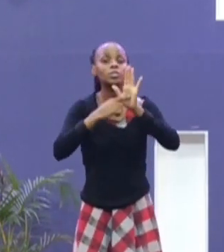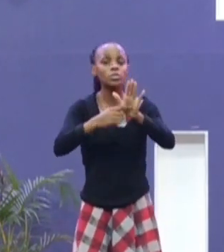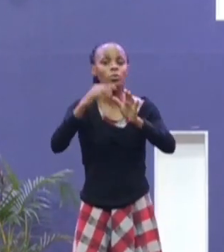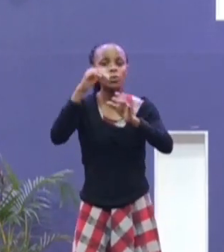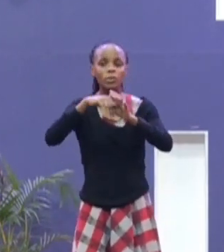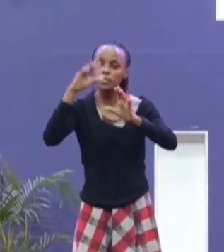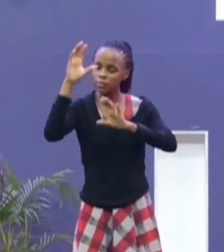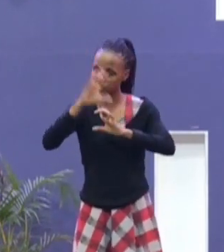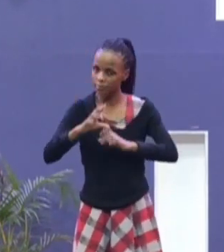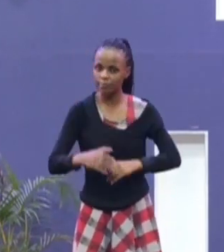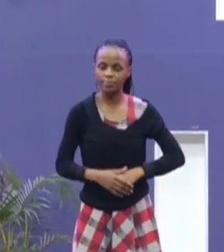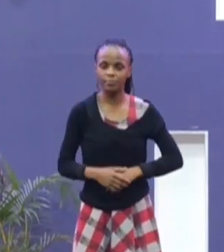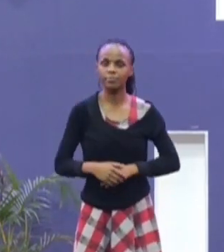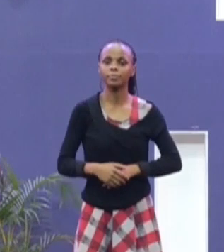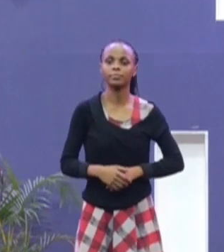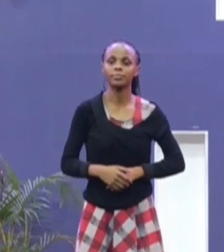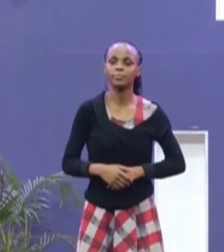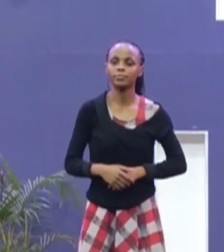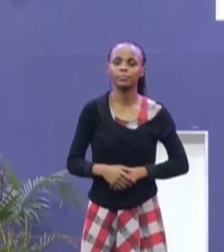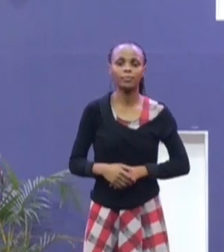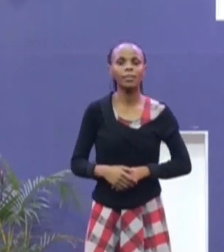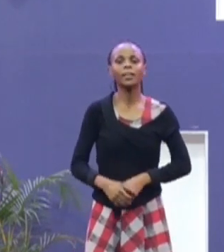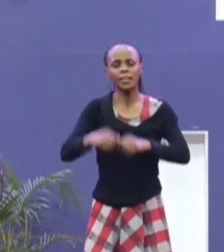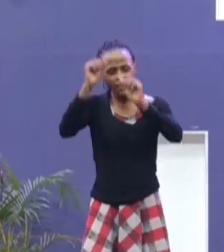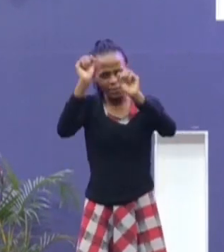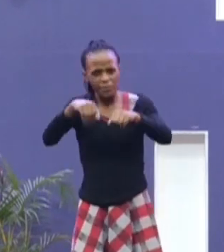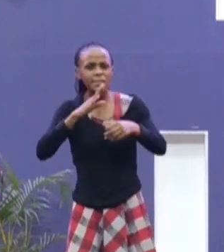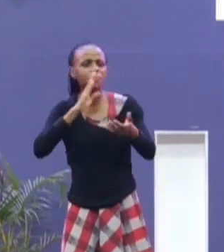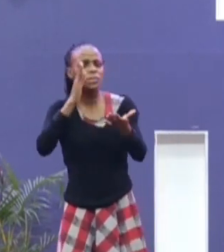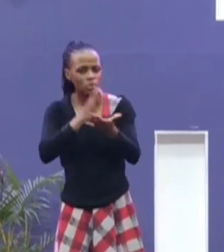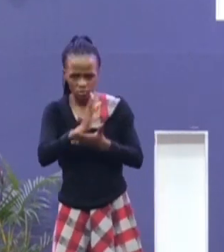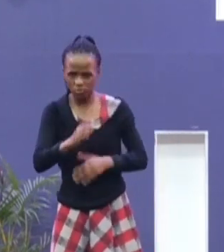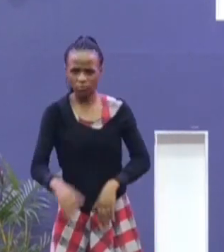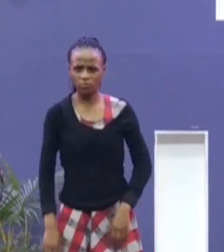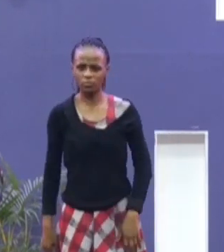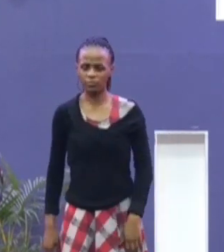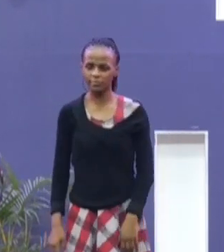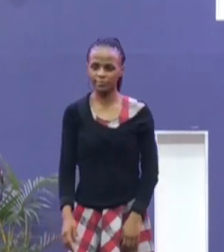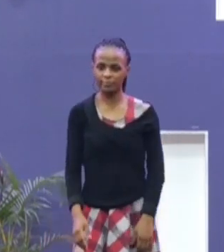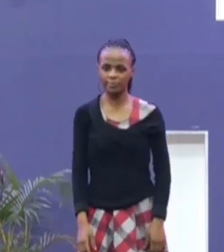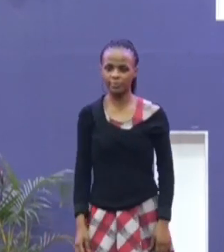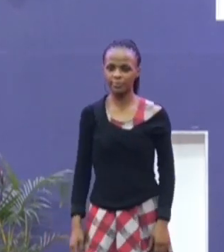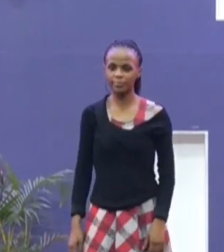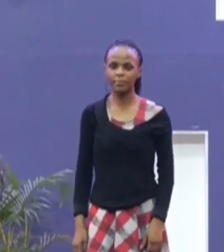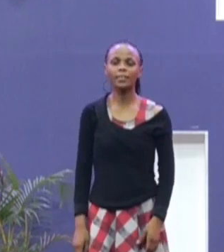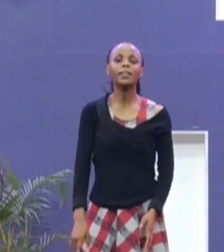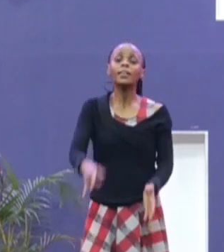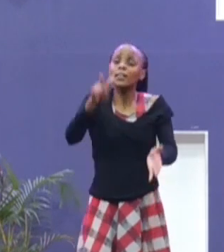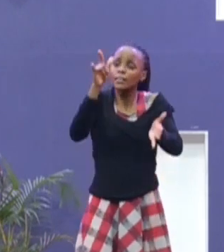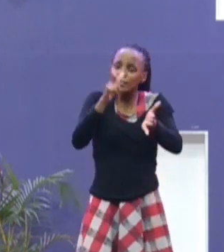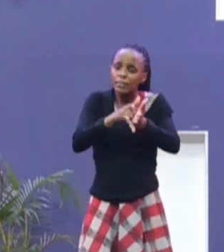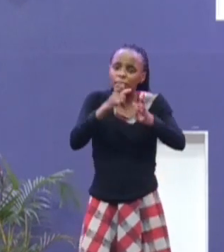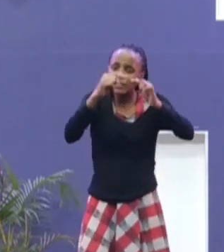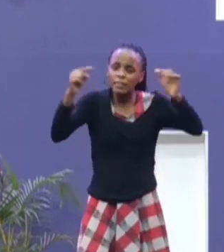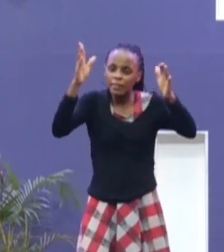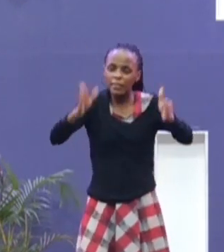birina okuba nga birabibwako mu kanisa. It must be real. Birina okuba nga byannamaddala bikwatikako. That the devil does not take